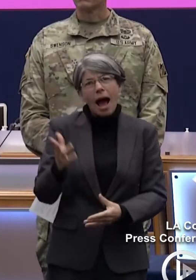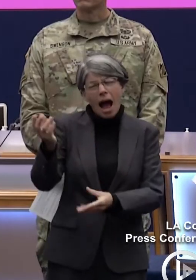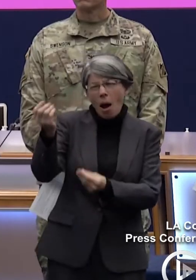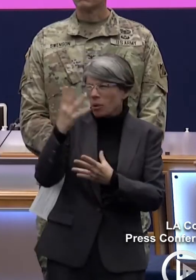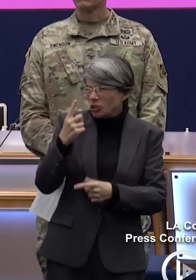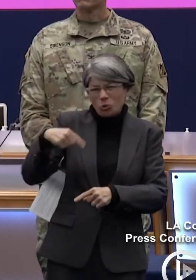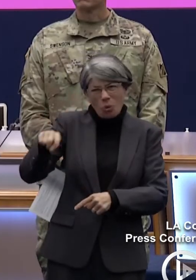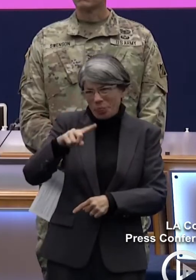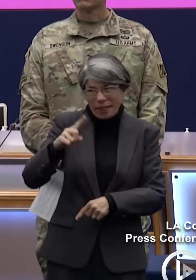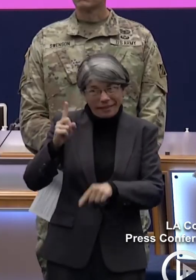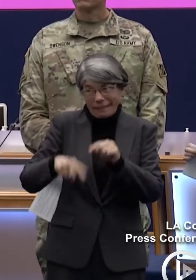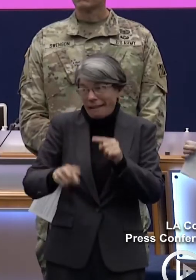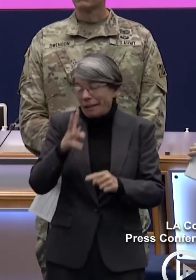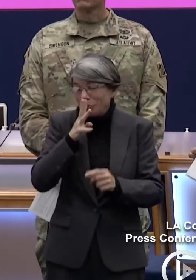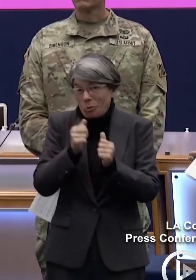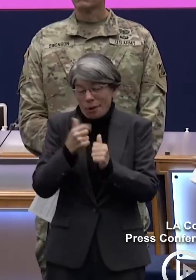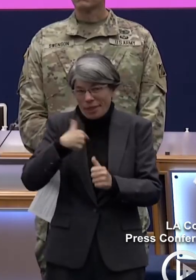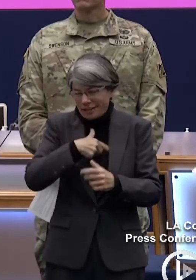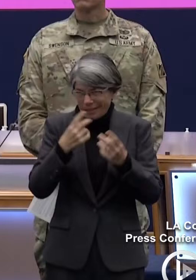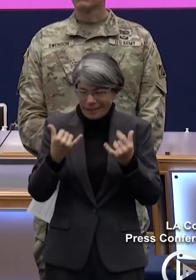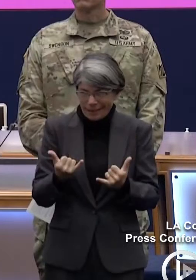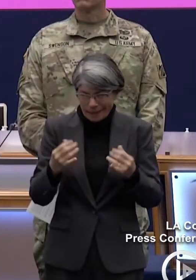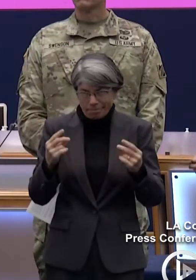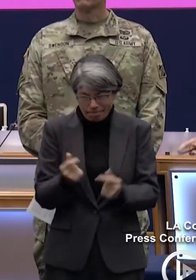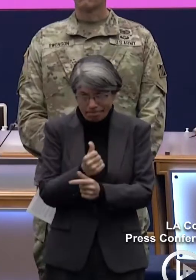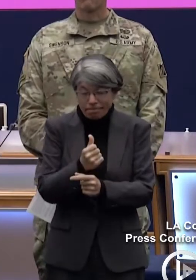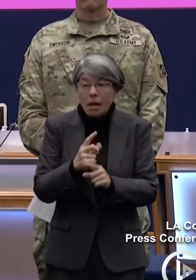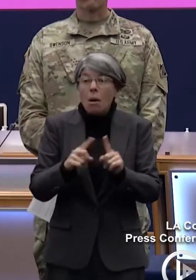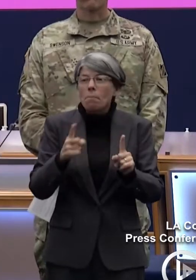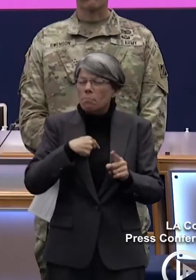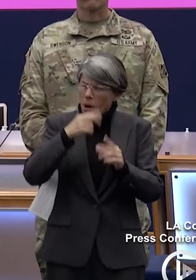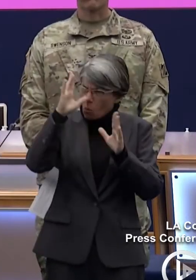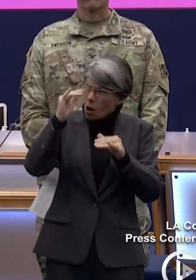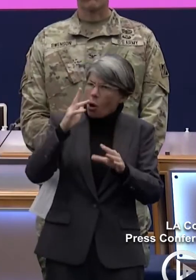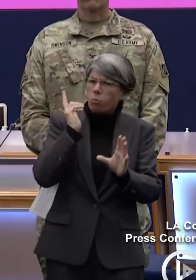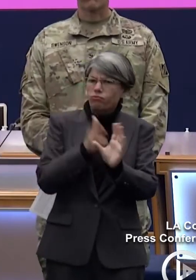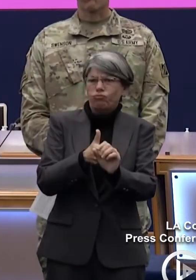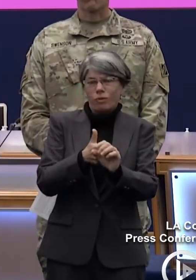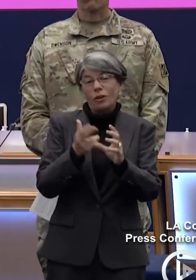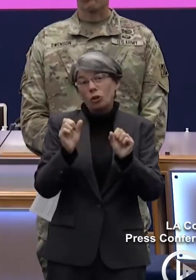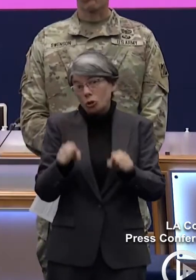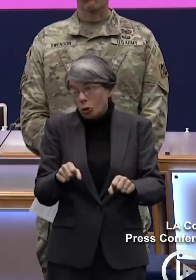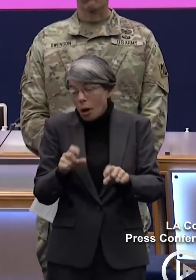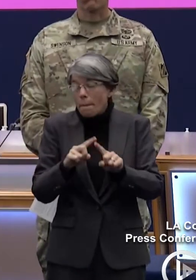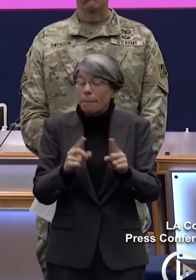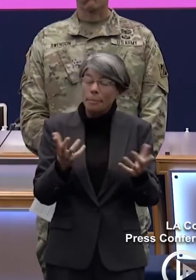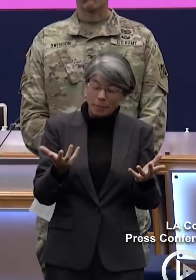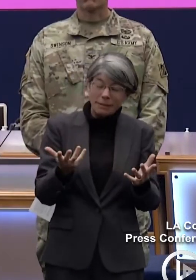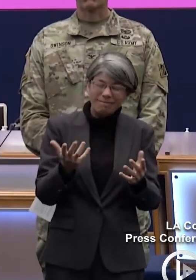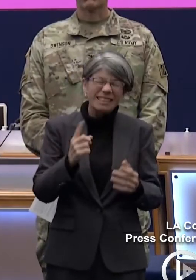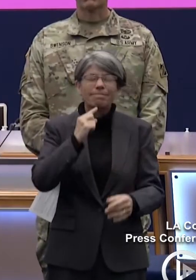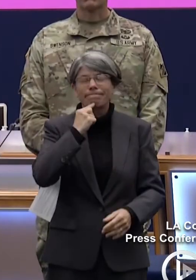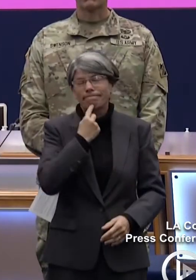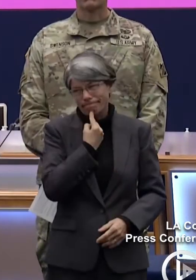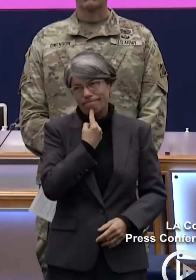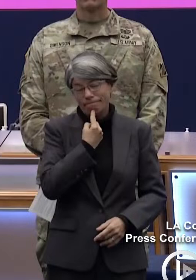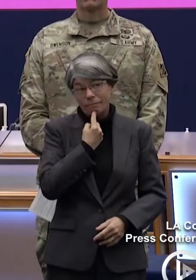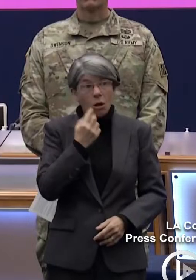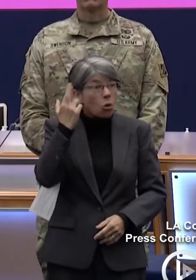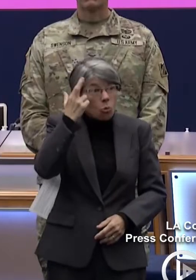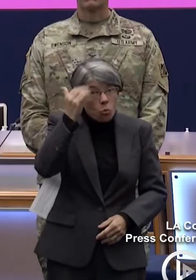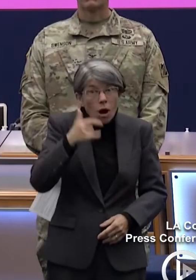they were unavailable. We were hopeful they were able to join us, but obviously that is also disappointing